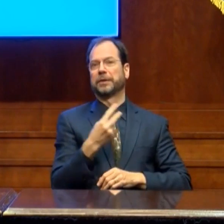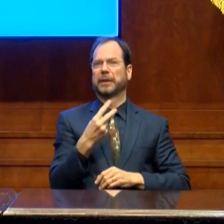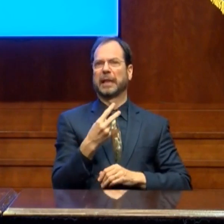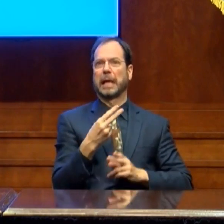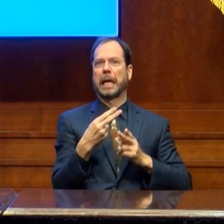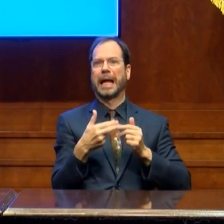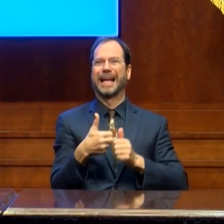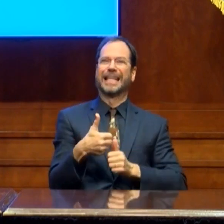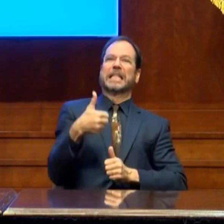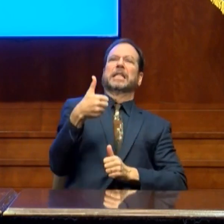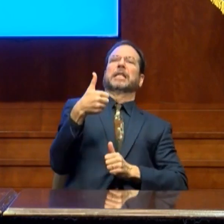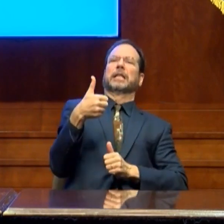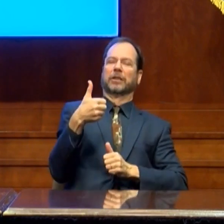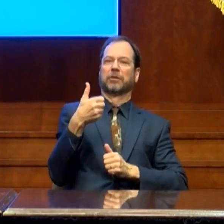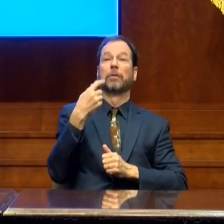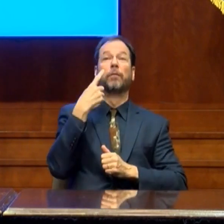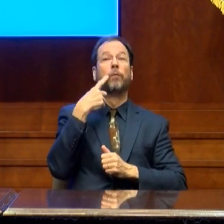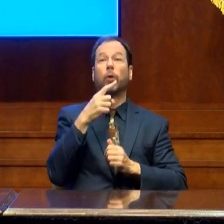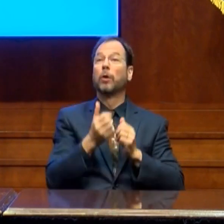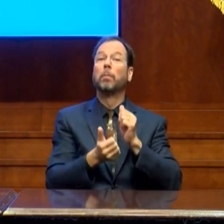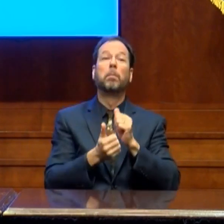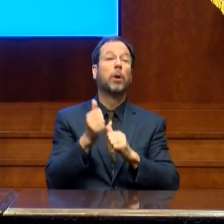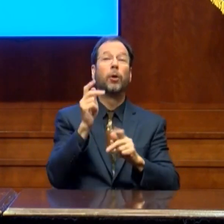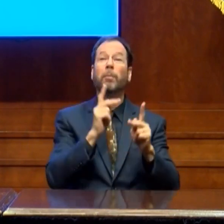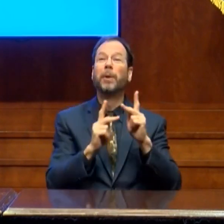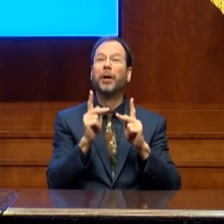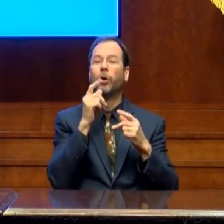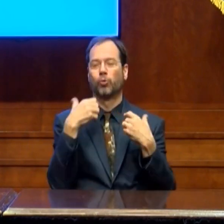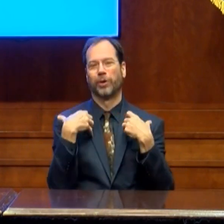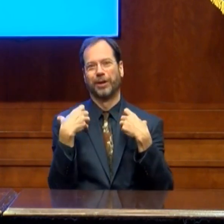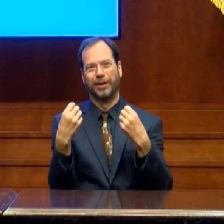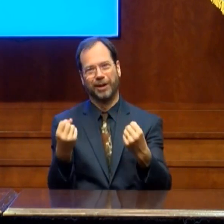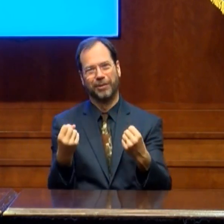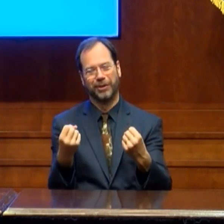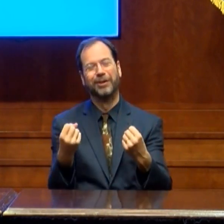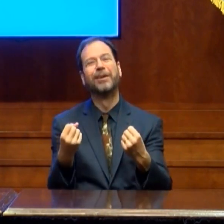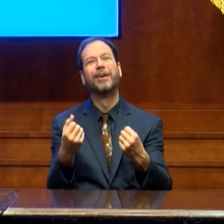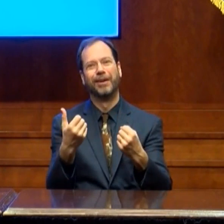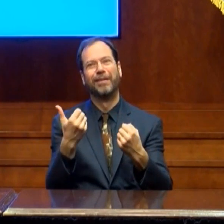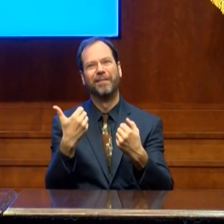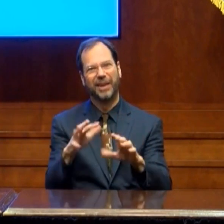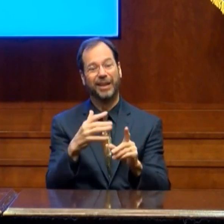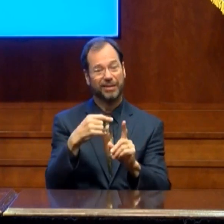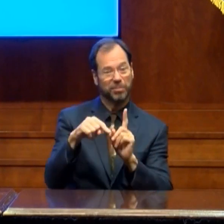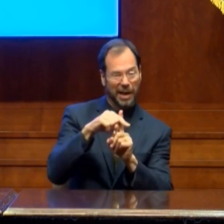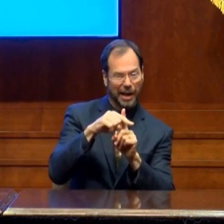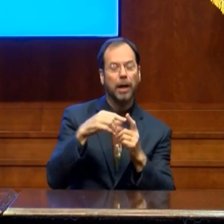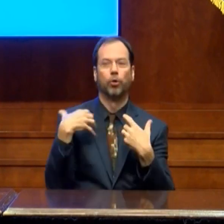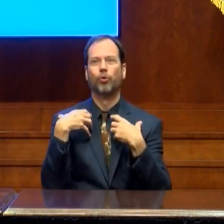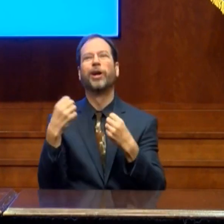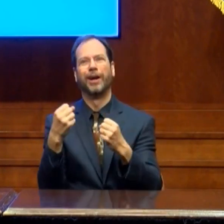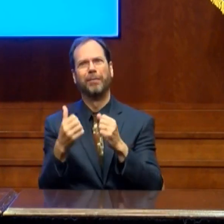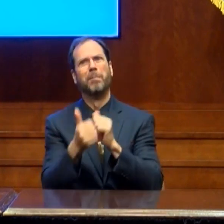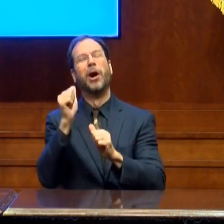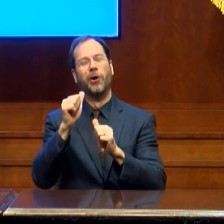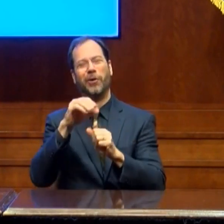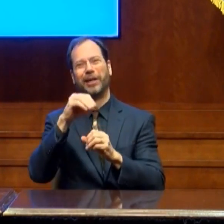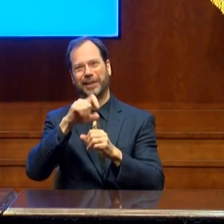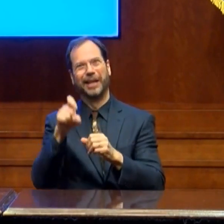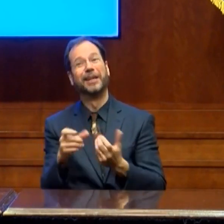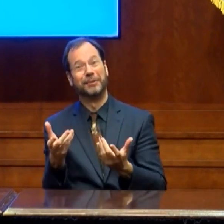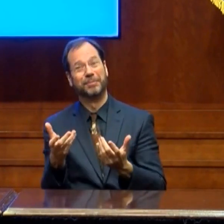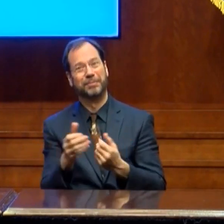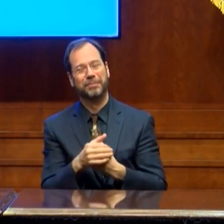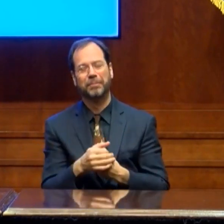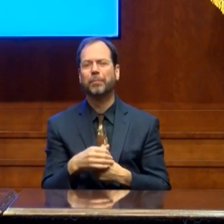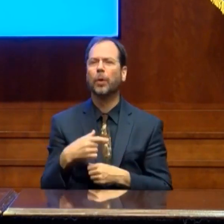in the United States of America for the most people who have recovered from COVID-19. We continue